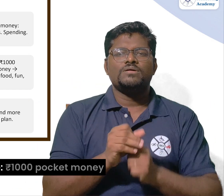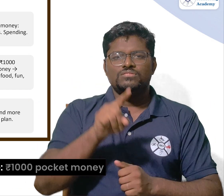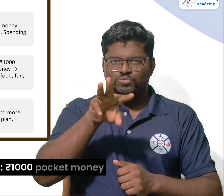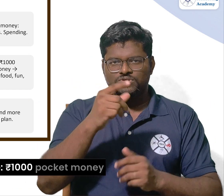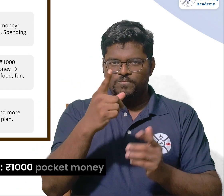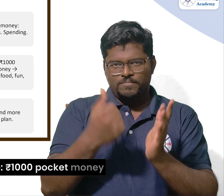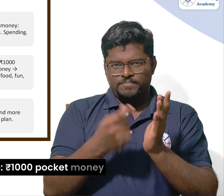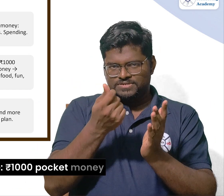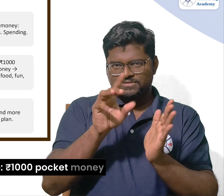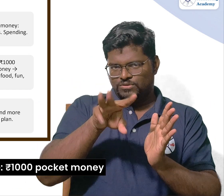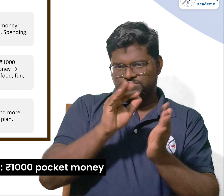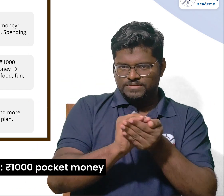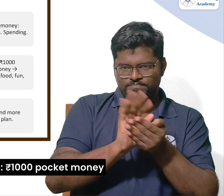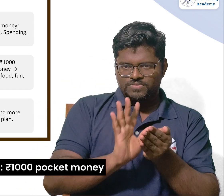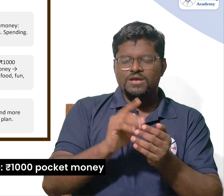Example, 1000 rupee pocket money.